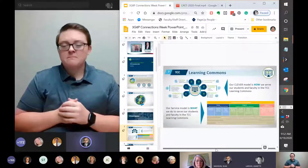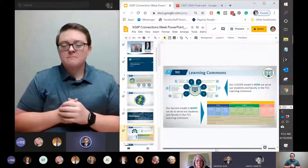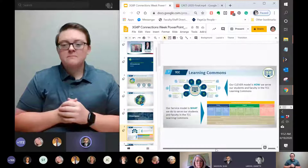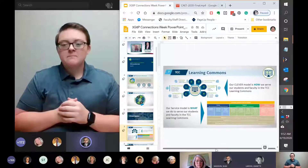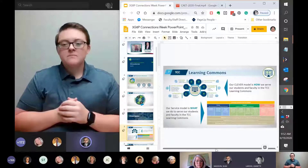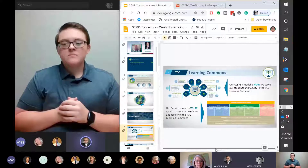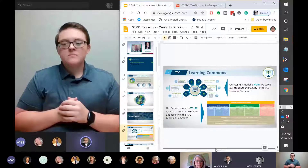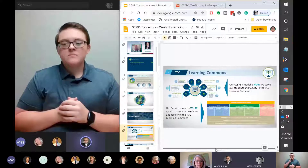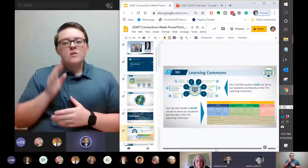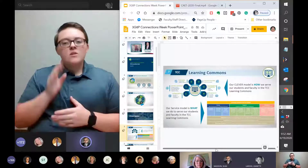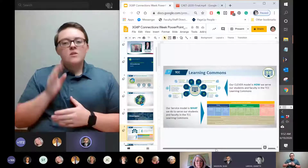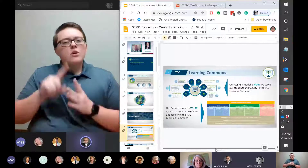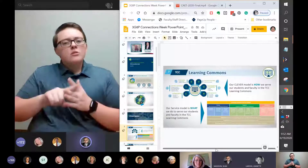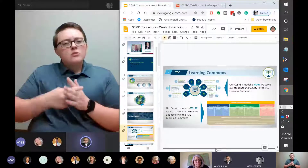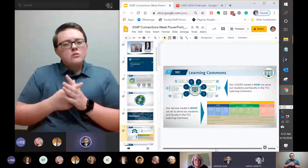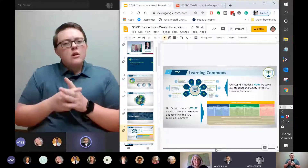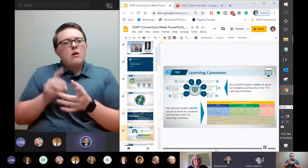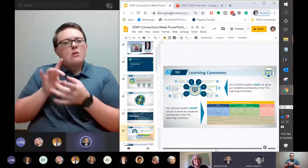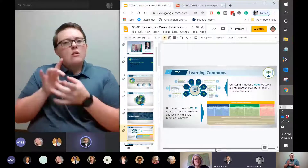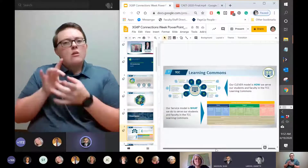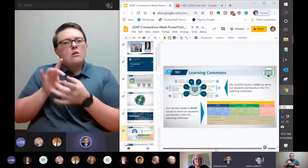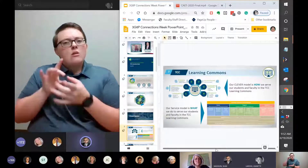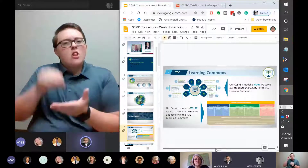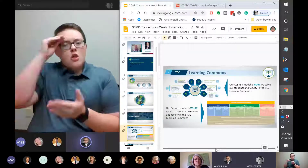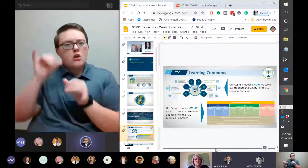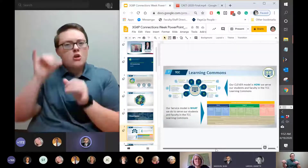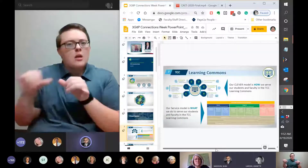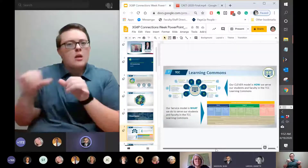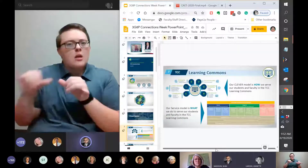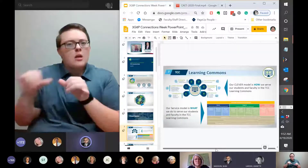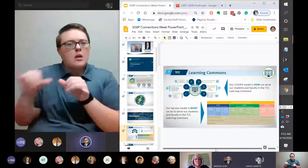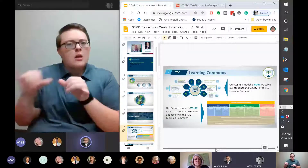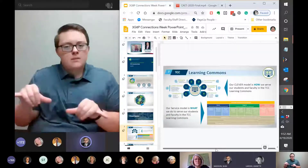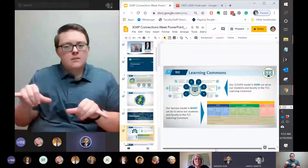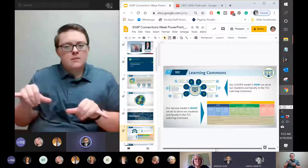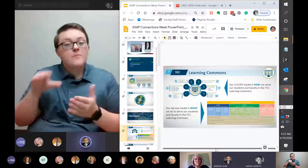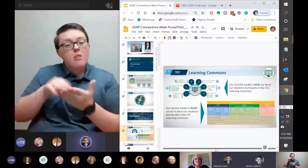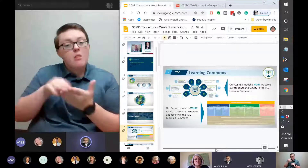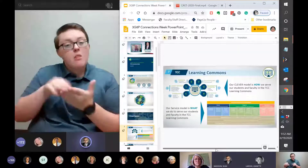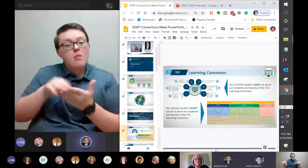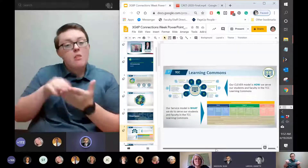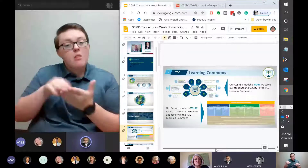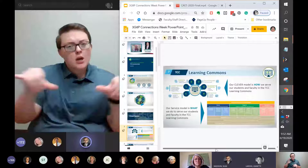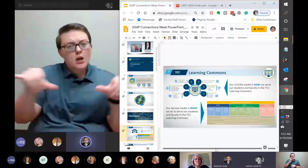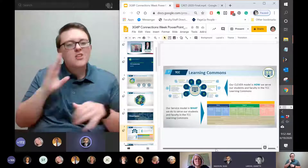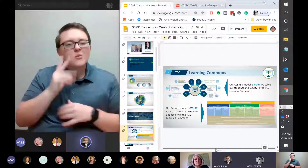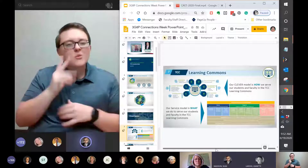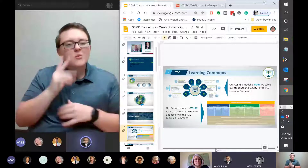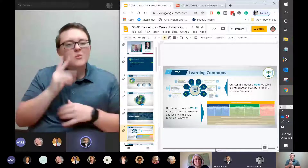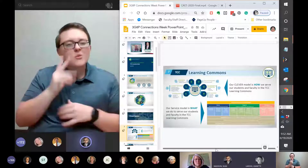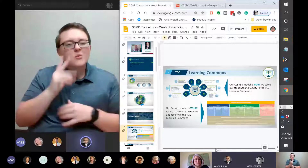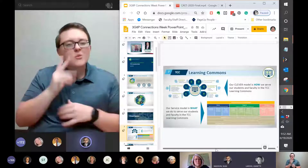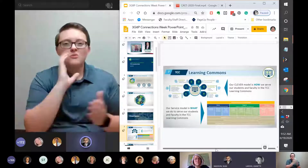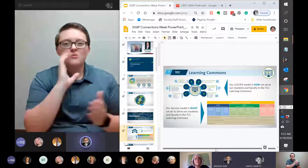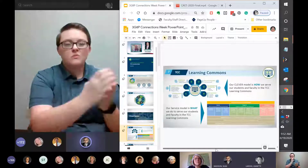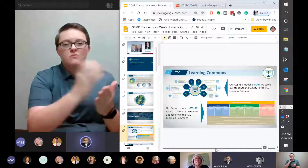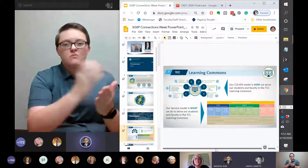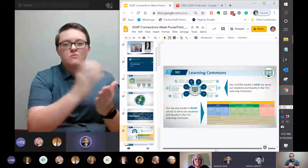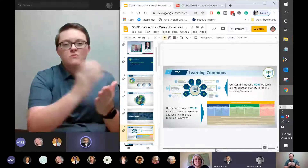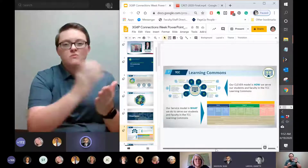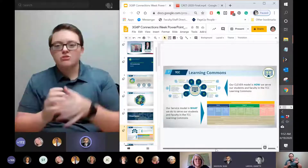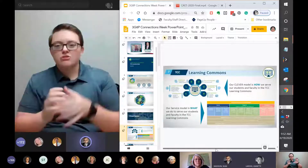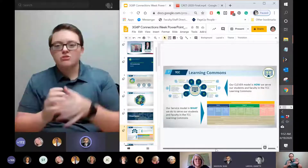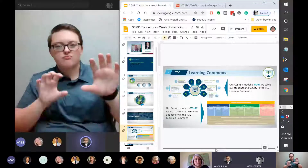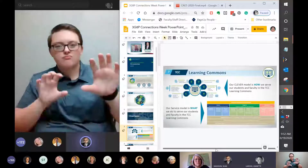So we'll start with Learning Commons. The Learning Commons, and you'll see 2 graphic representations there.